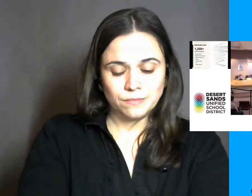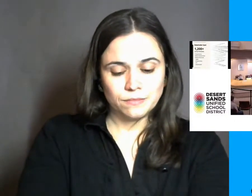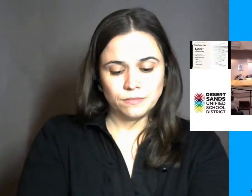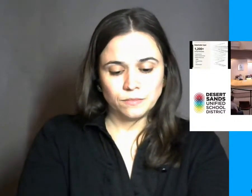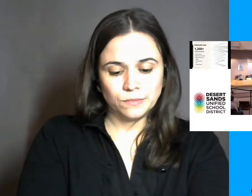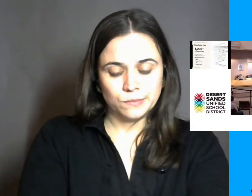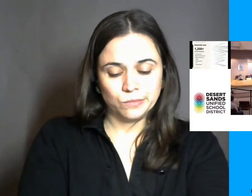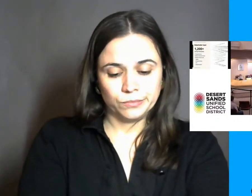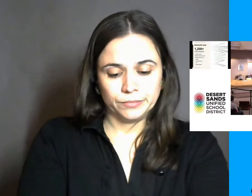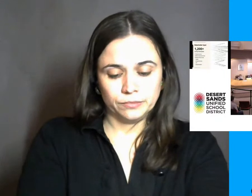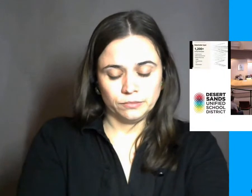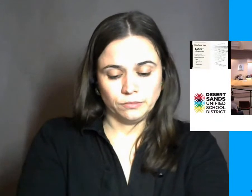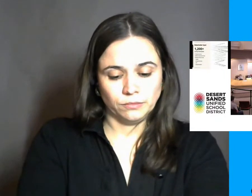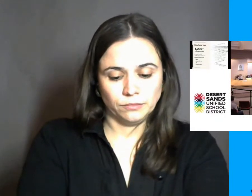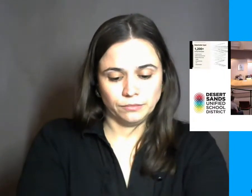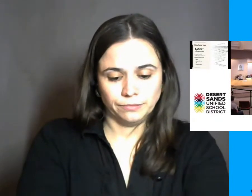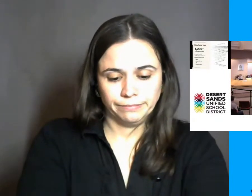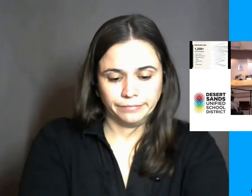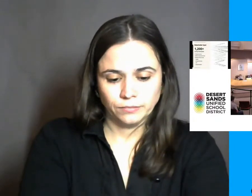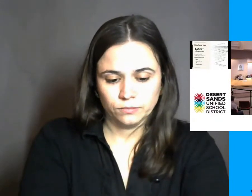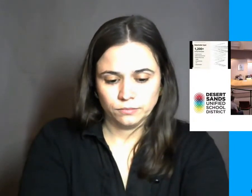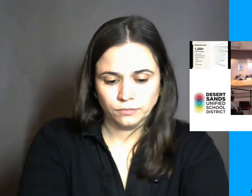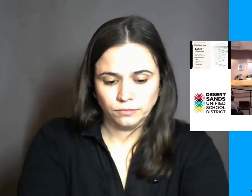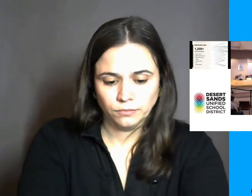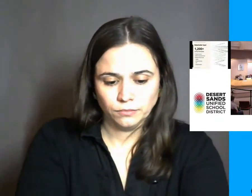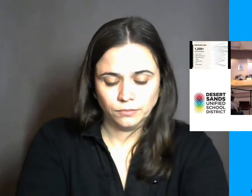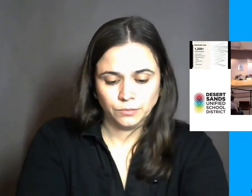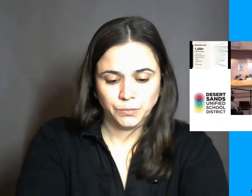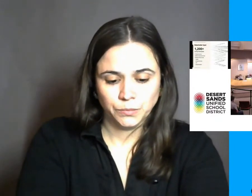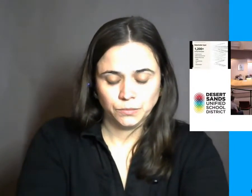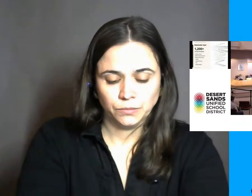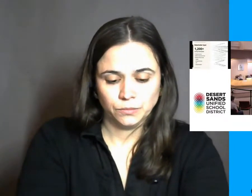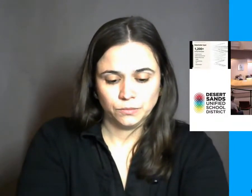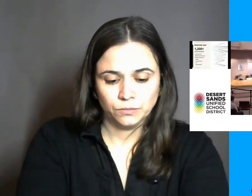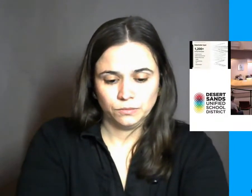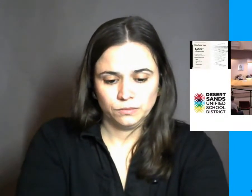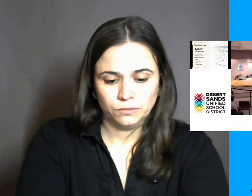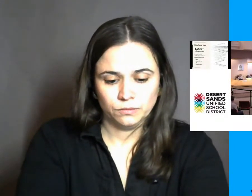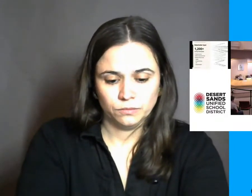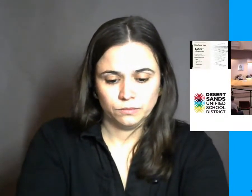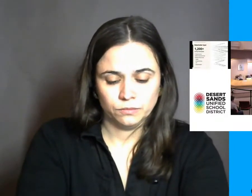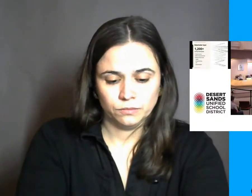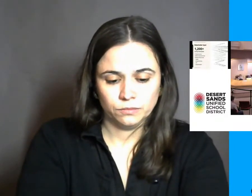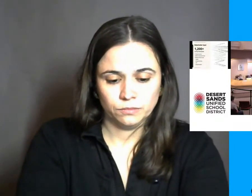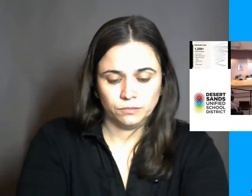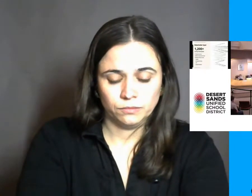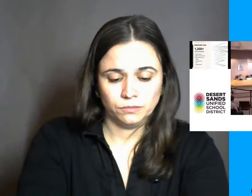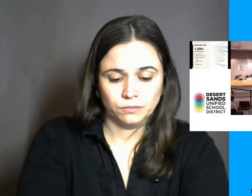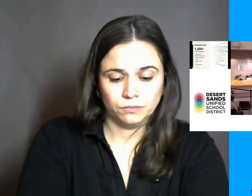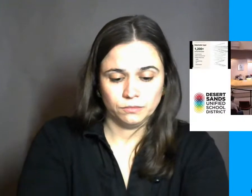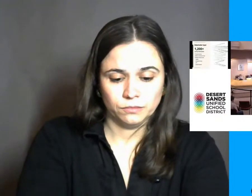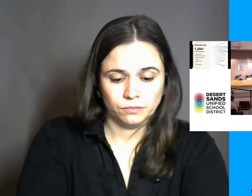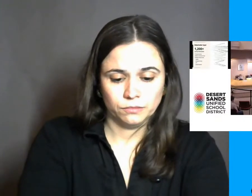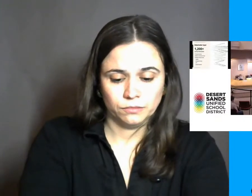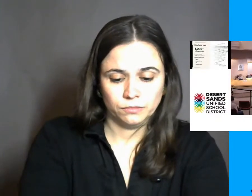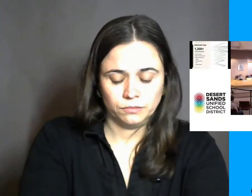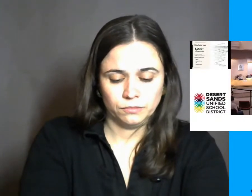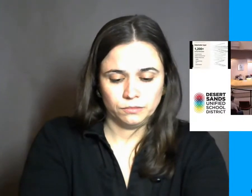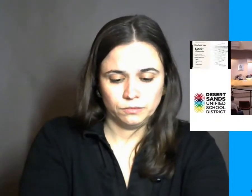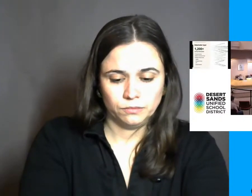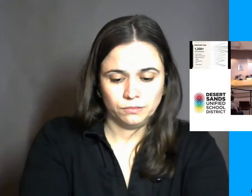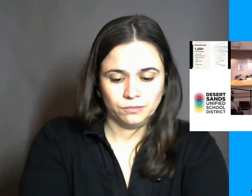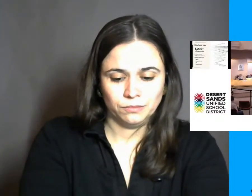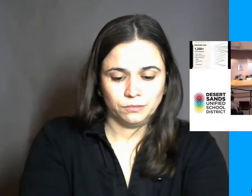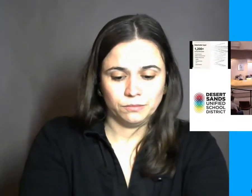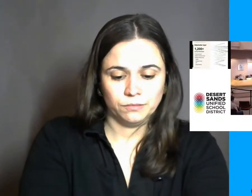items, first up, is stakeholder input. You had great participation in your community survey that we sent out, and that